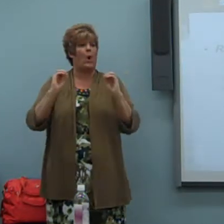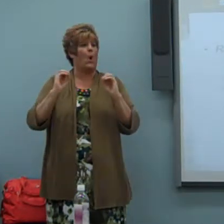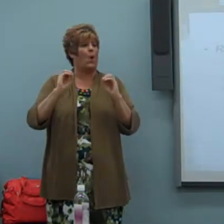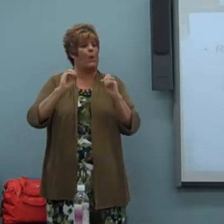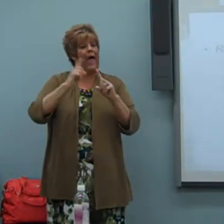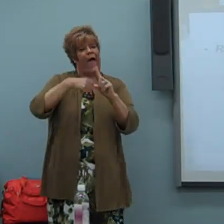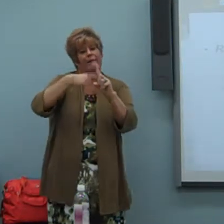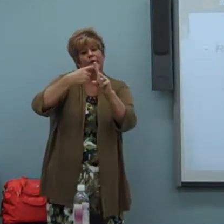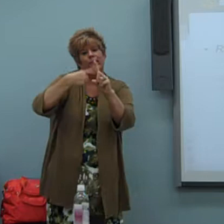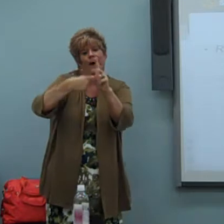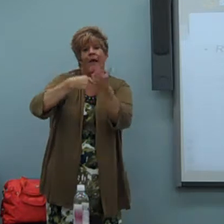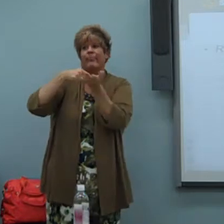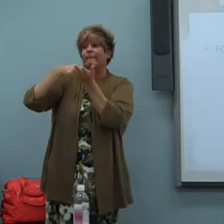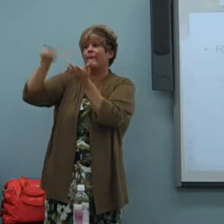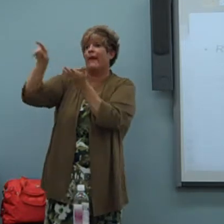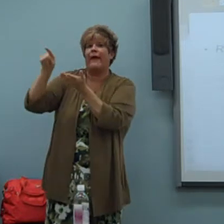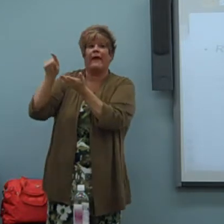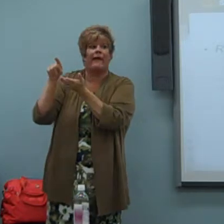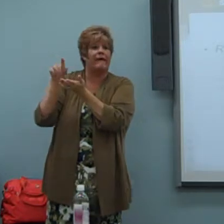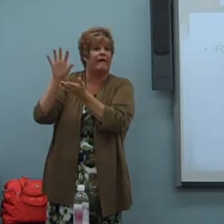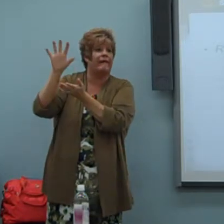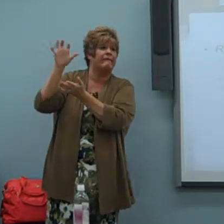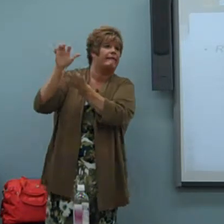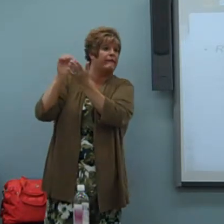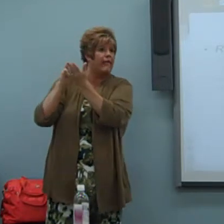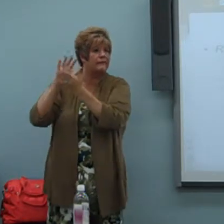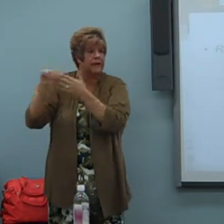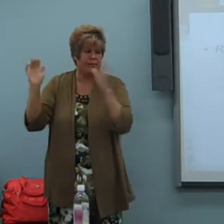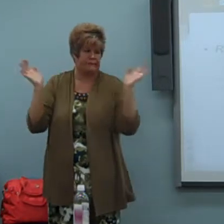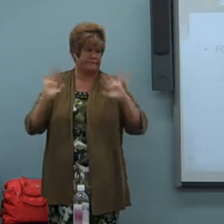money taken off. So every month we do pay,